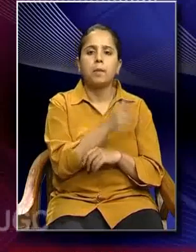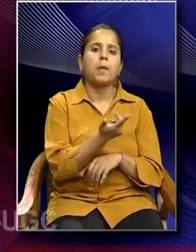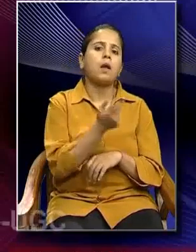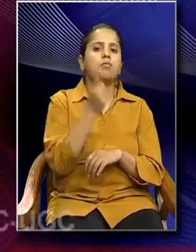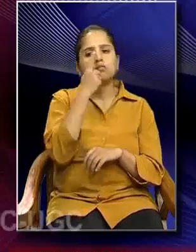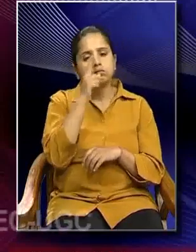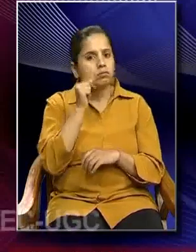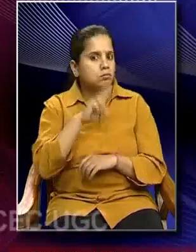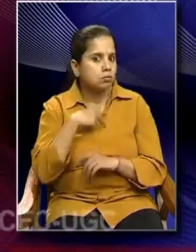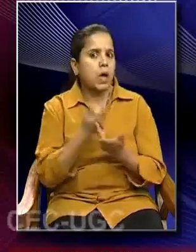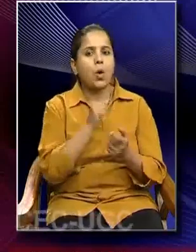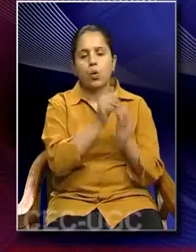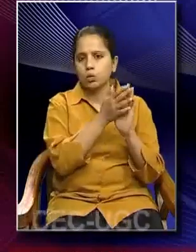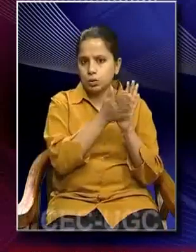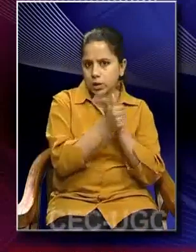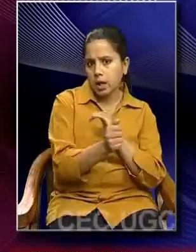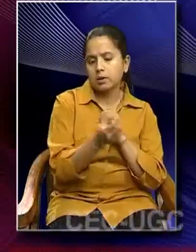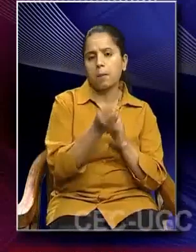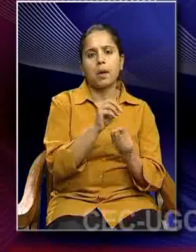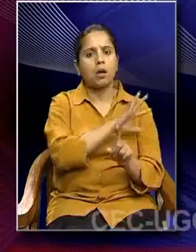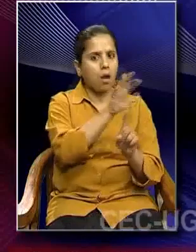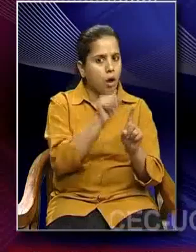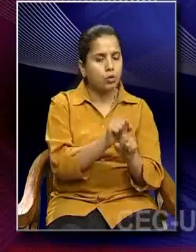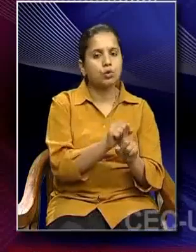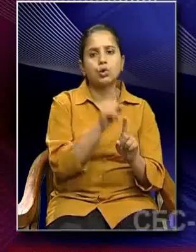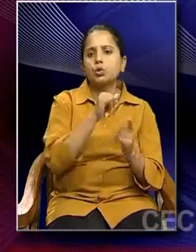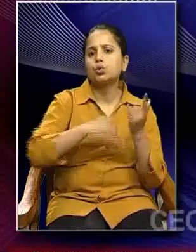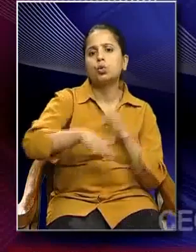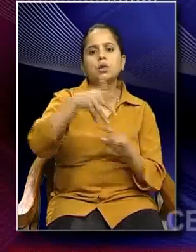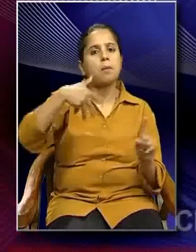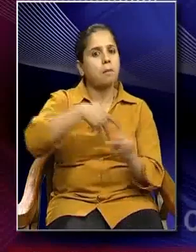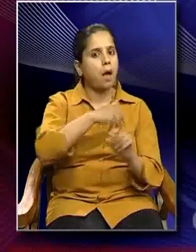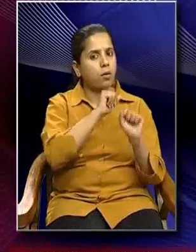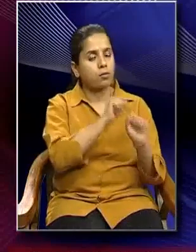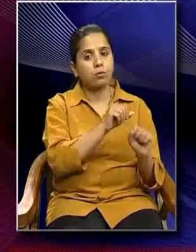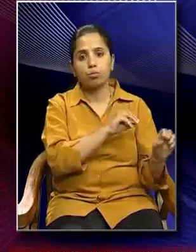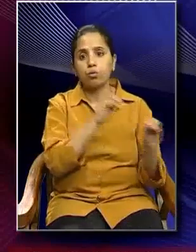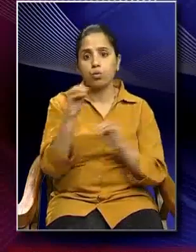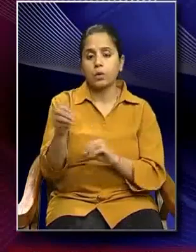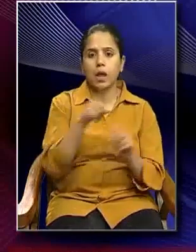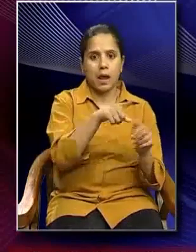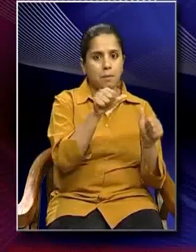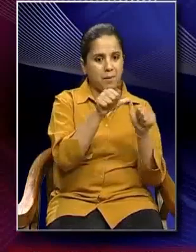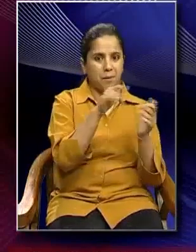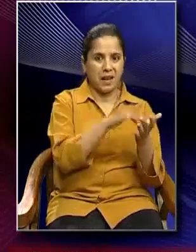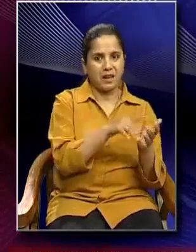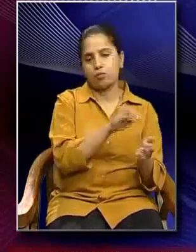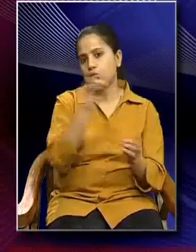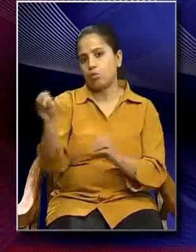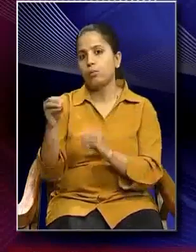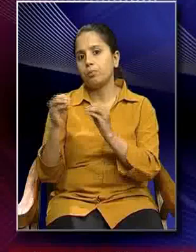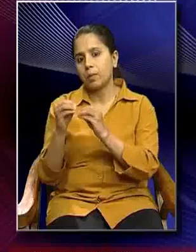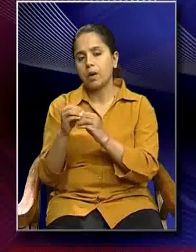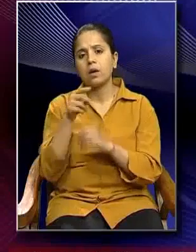skill set, with the particular cultural and social backgrounds moving out from place A to place B. So where they are